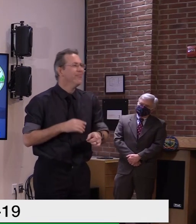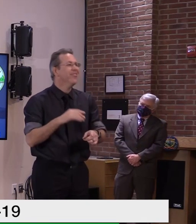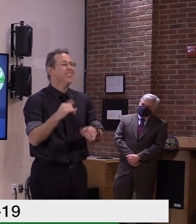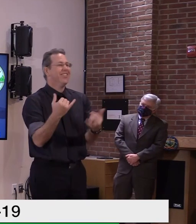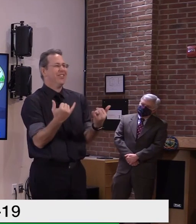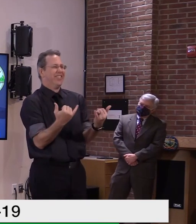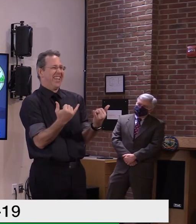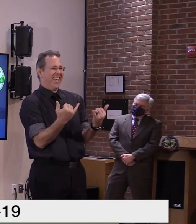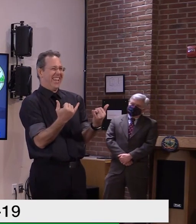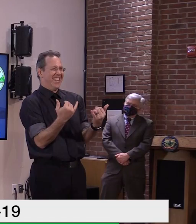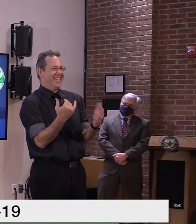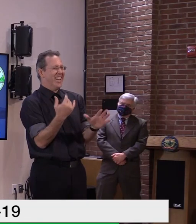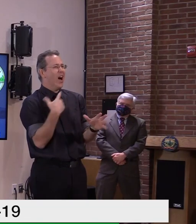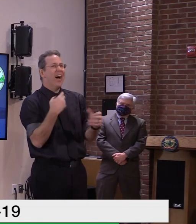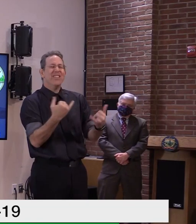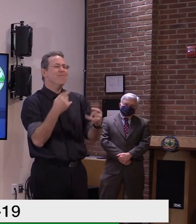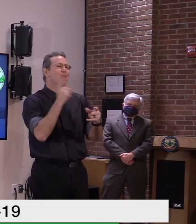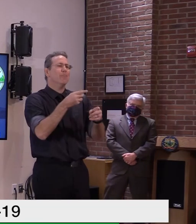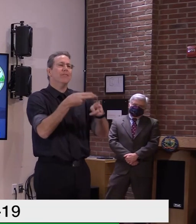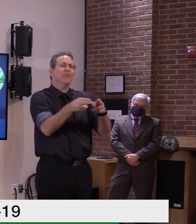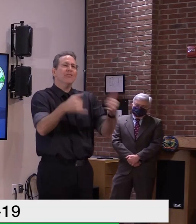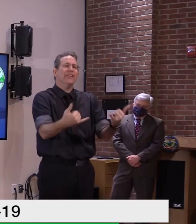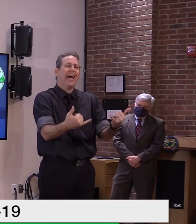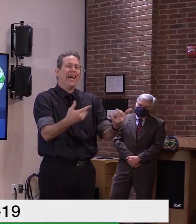of figured we'd get a question about it.